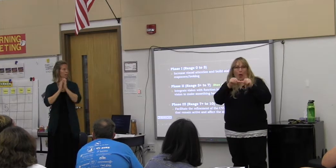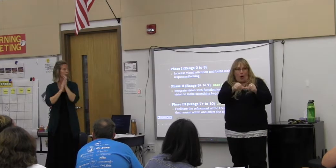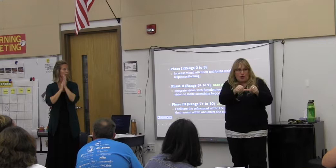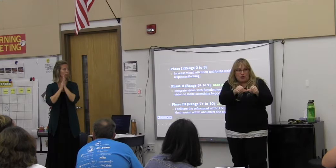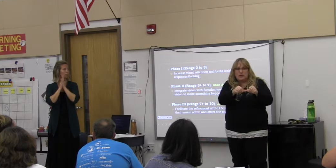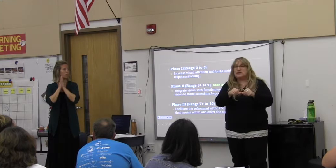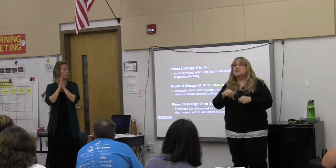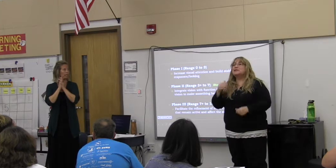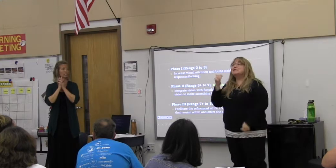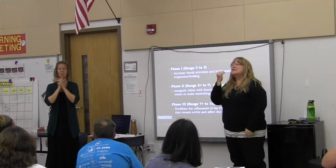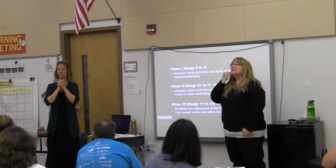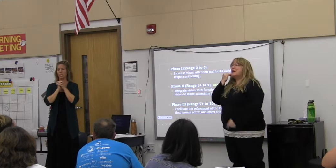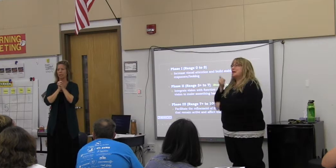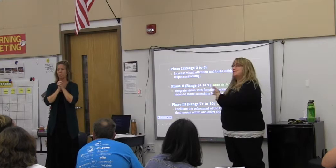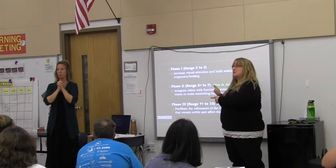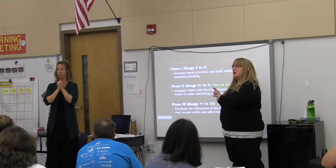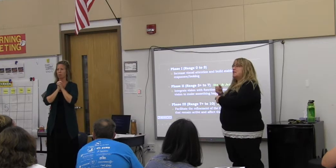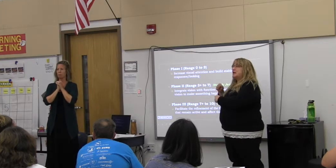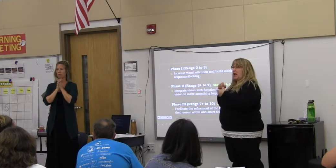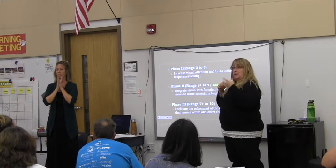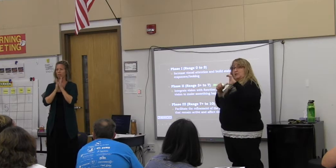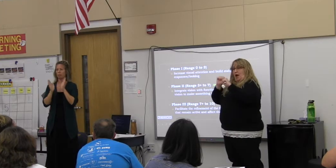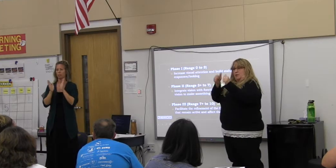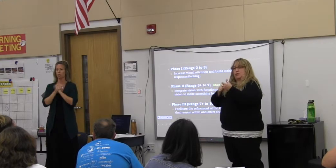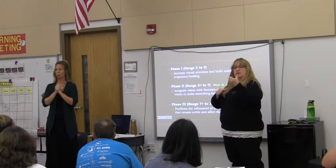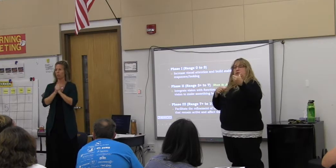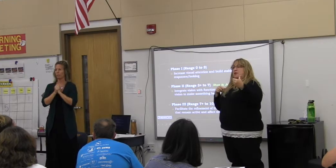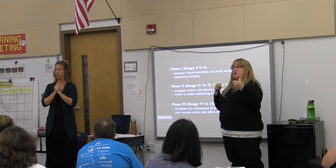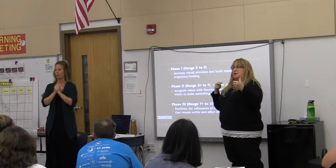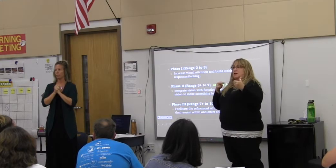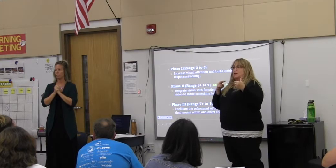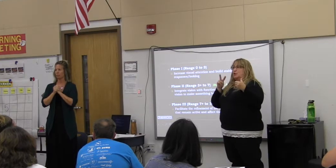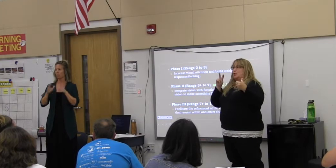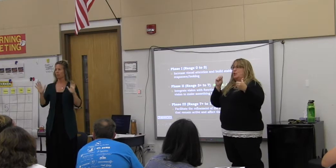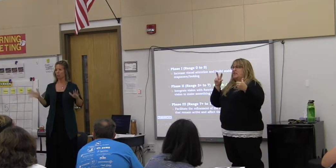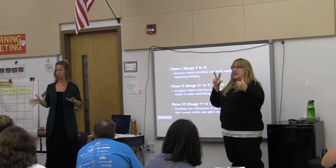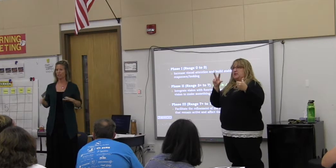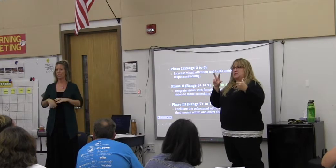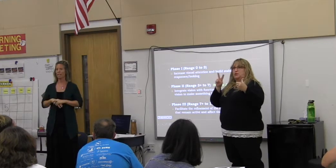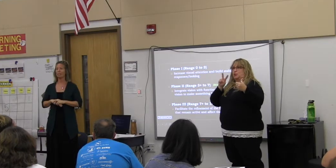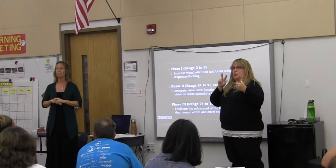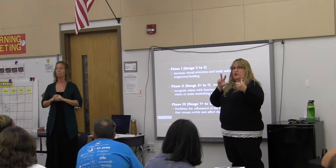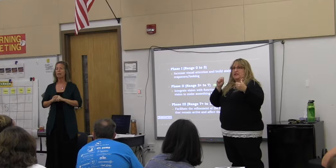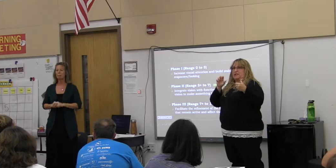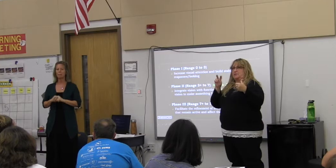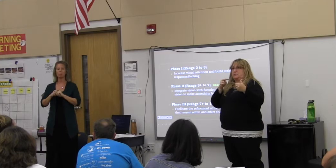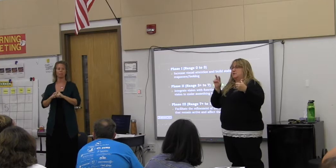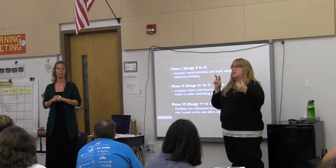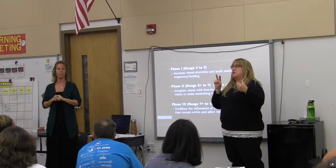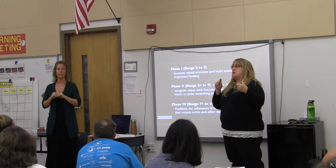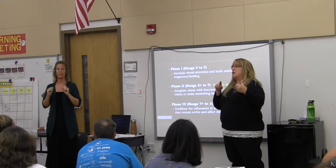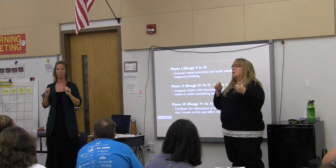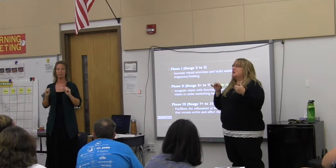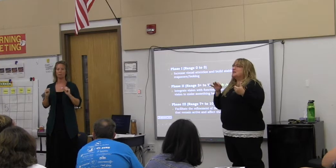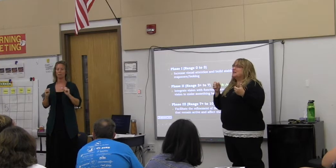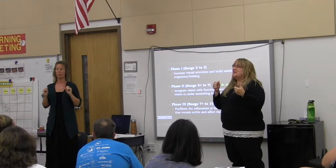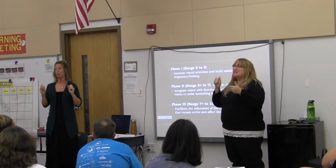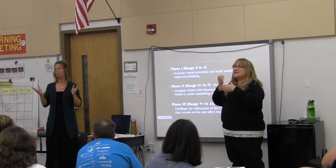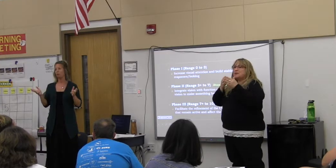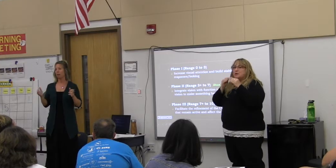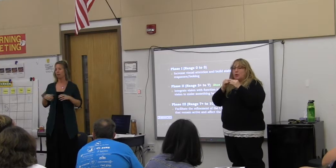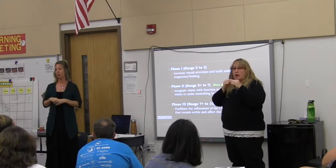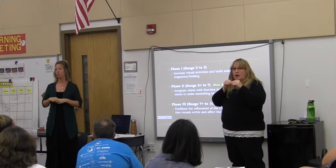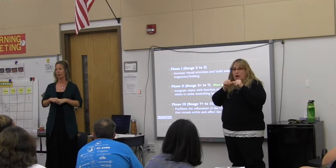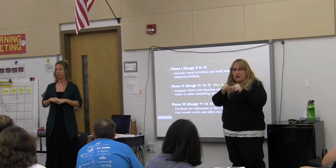he looks at an item primarily for about 2 to 3 seconds. If it's a good day, he might be able to sustain gaze on